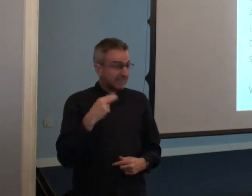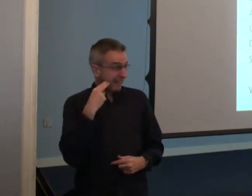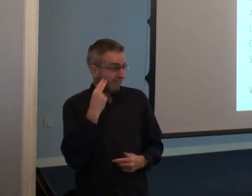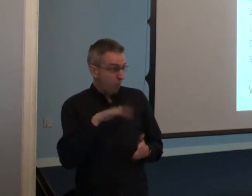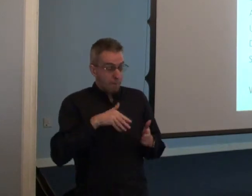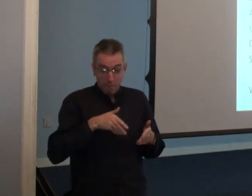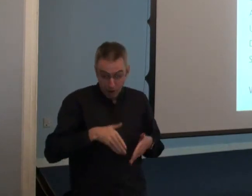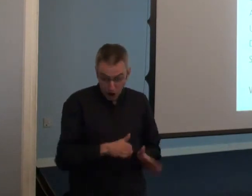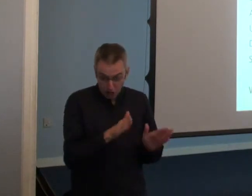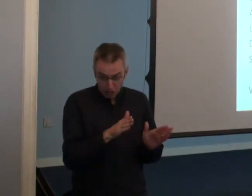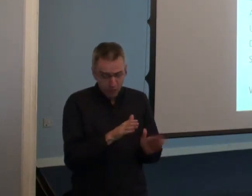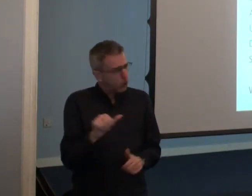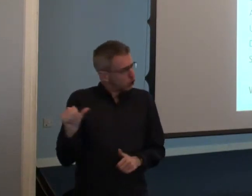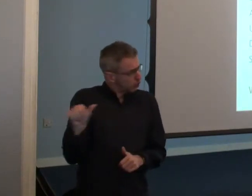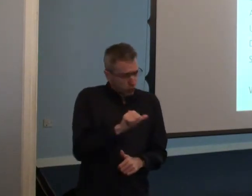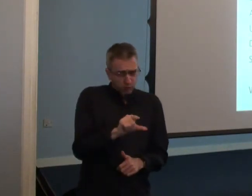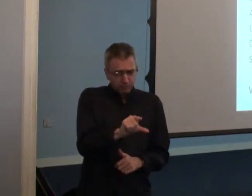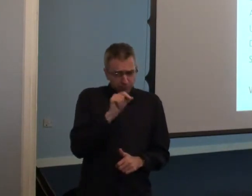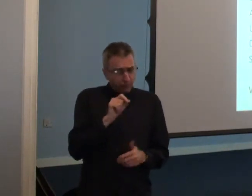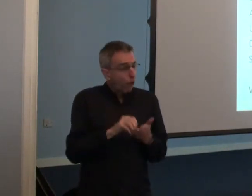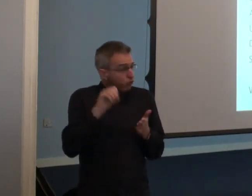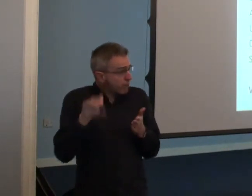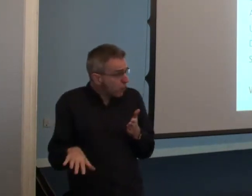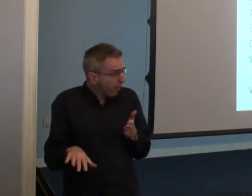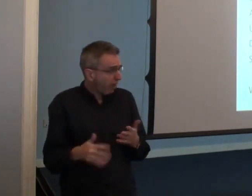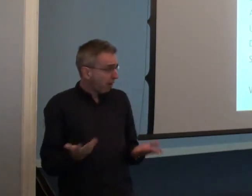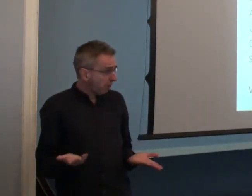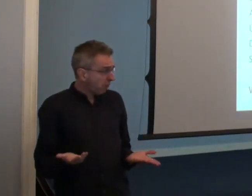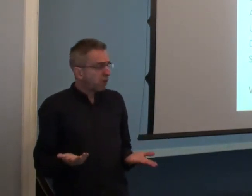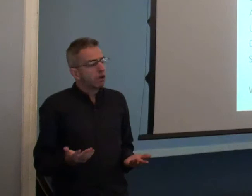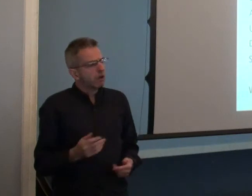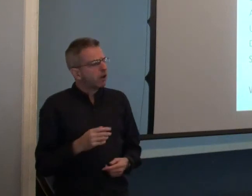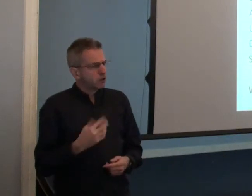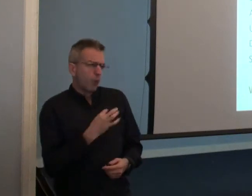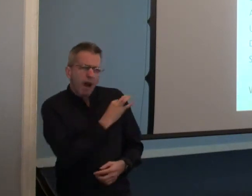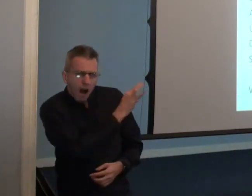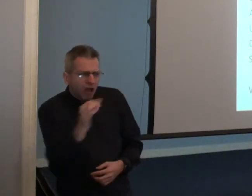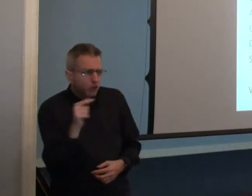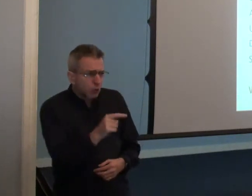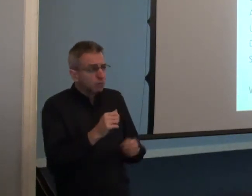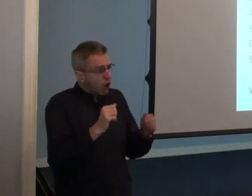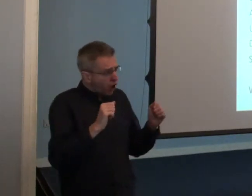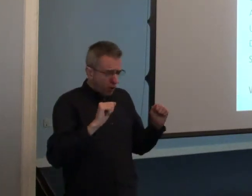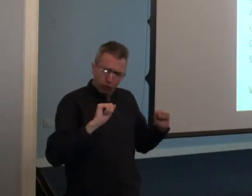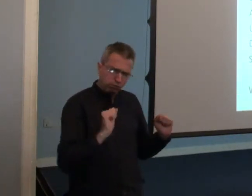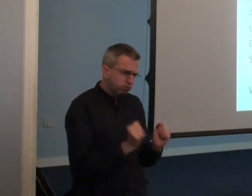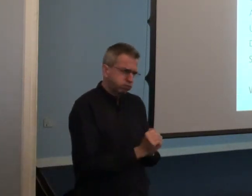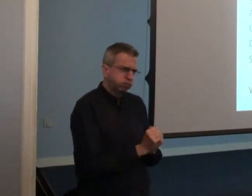we asked, was genes causing deafness from birth should be selected for removal, and we asked them to agree or disagree and what